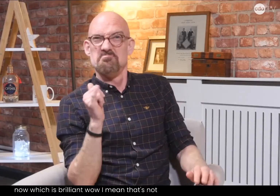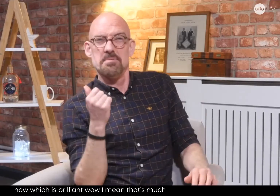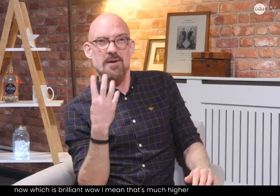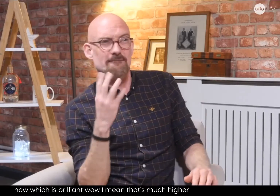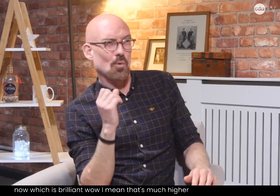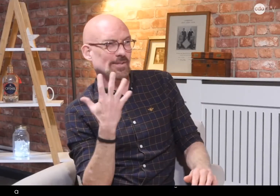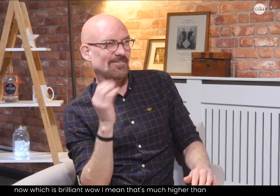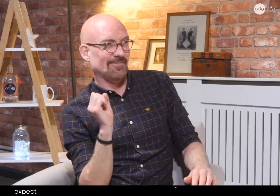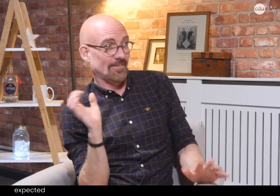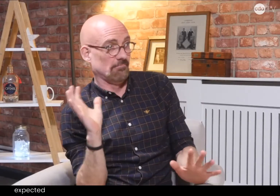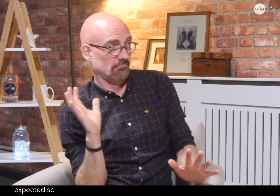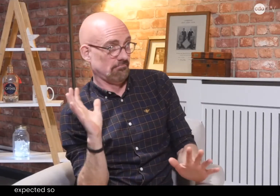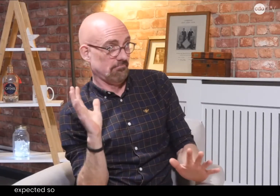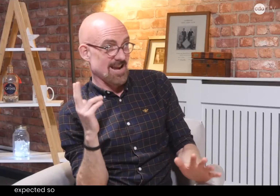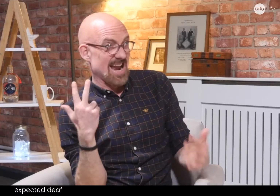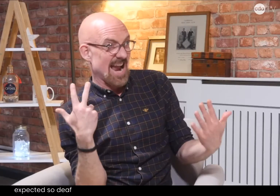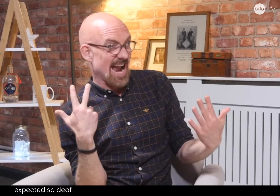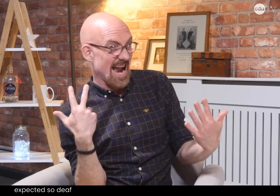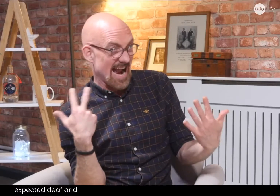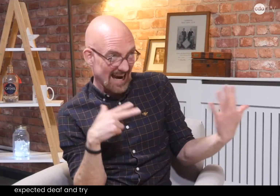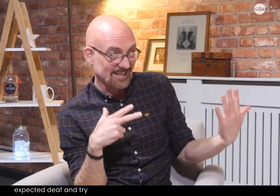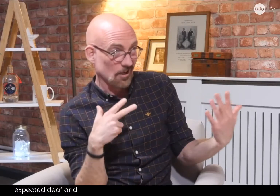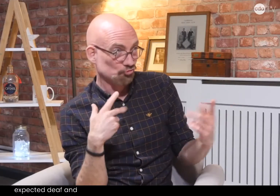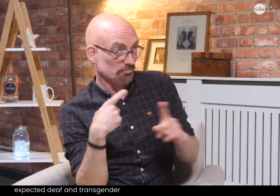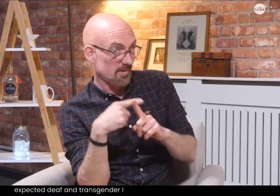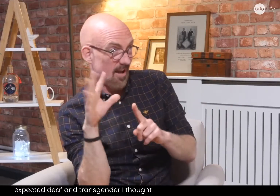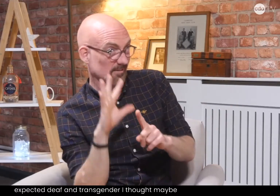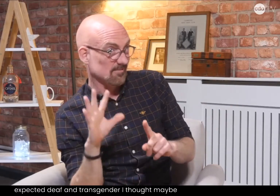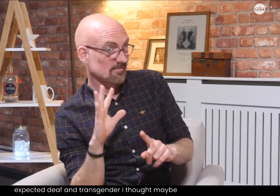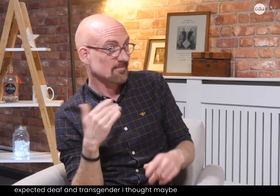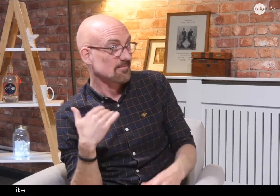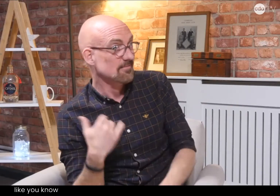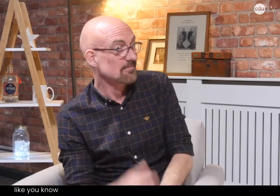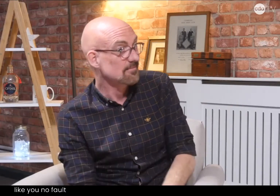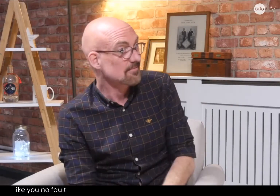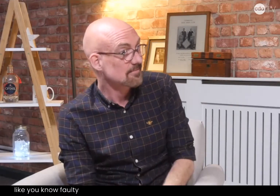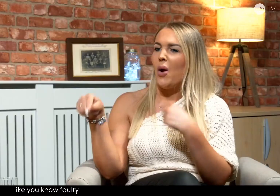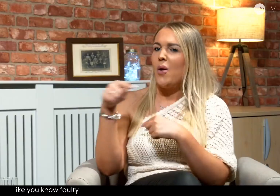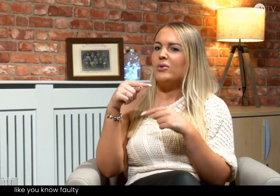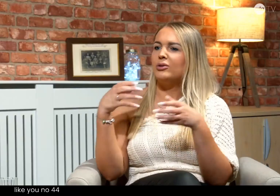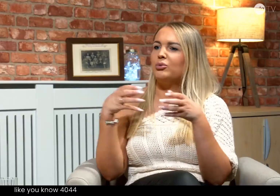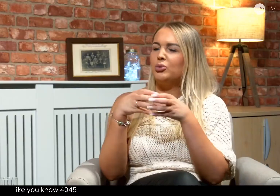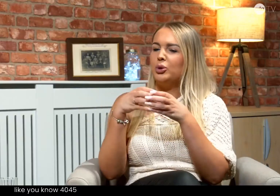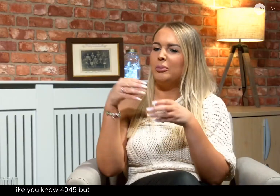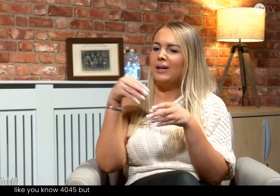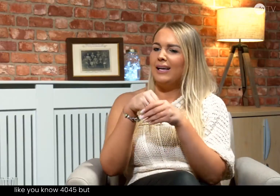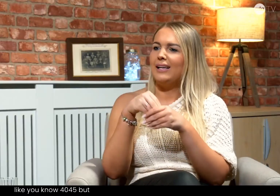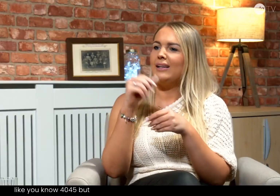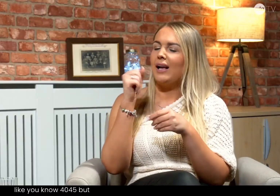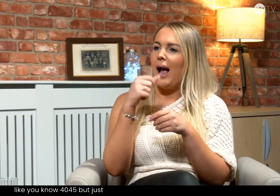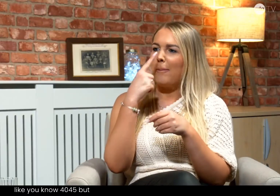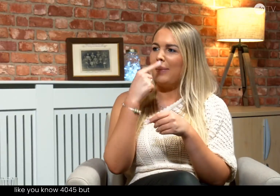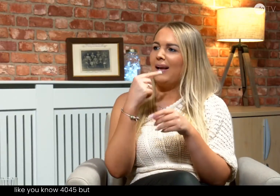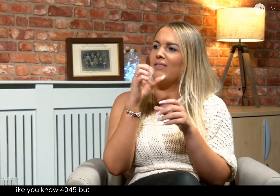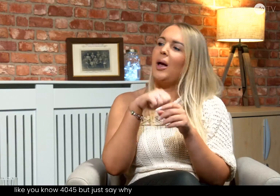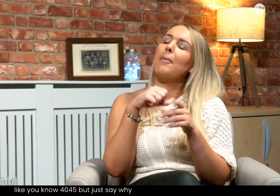deaf and transgender, I thought maybe that was like, you know, 40, 45. But to say, wow, that's, you know, 800, that's